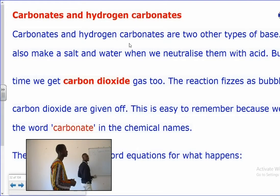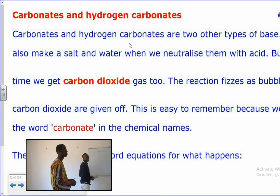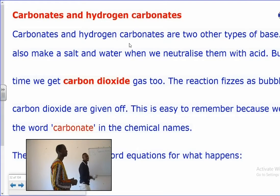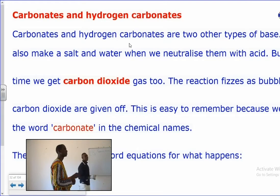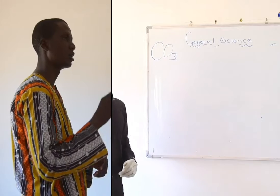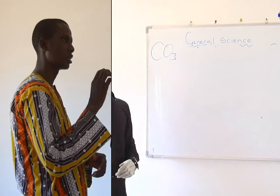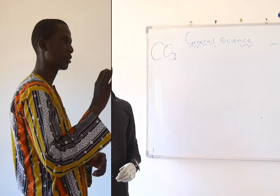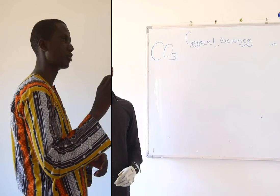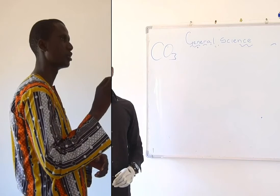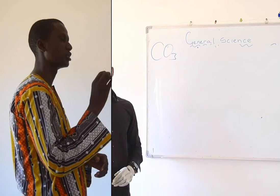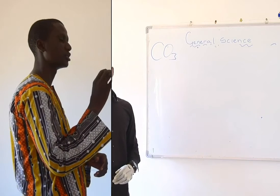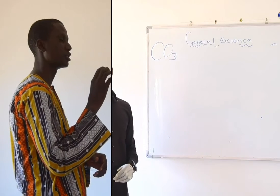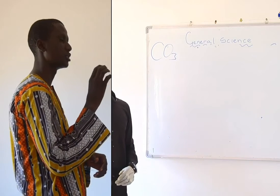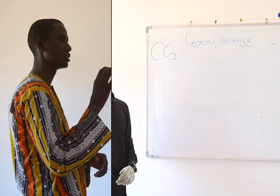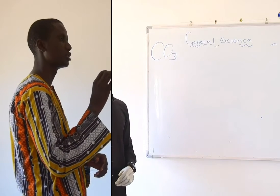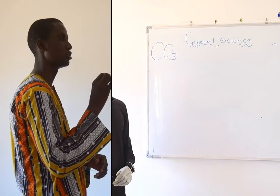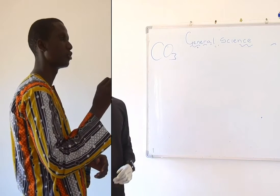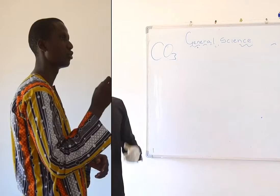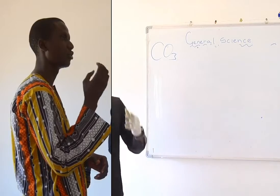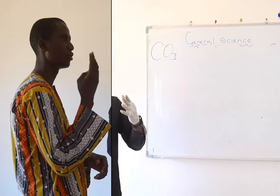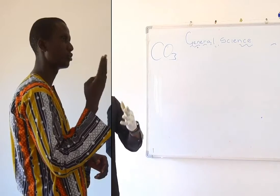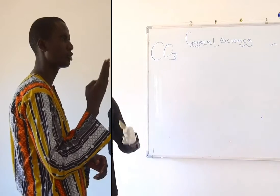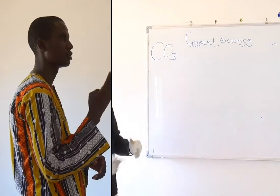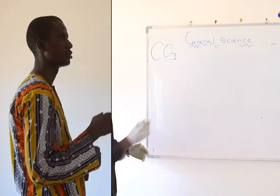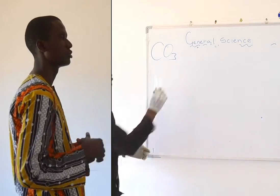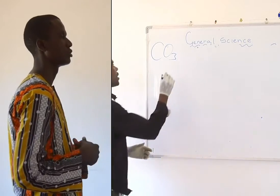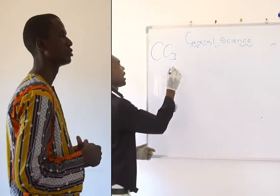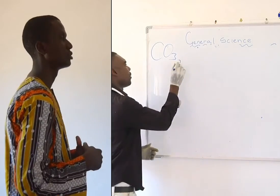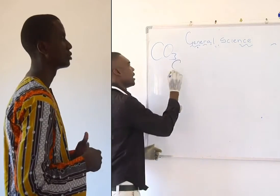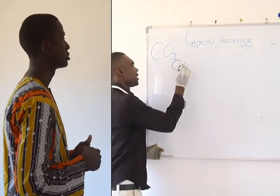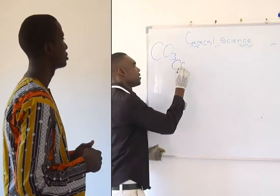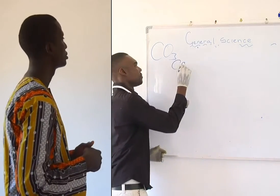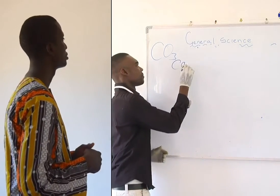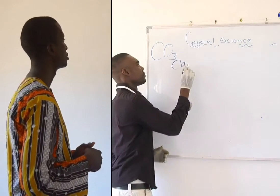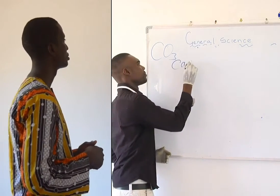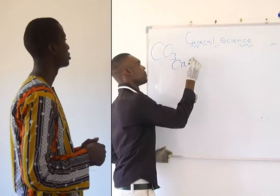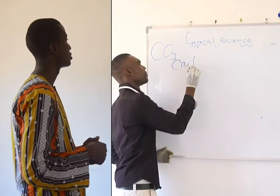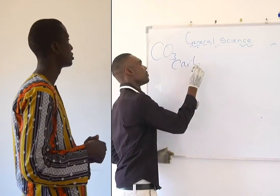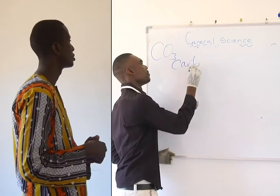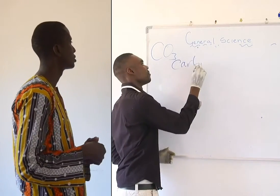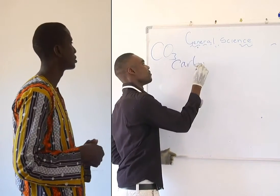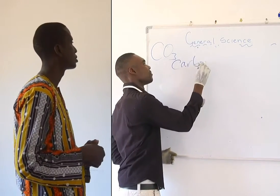CO3 is a carbonate, please. So carbonates